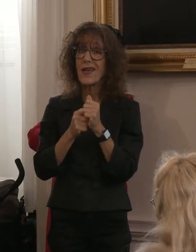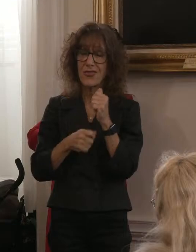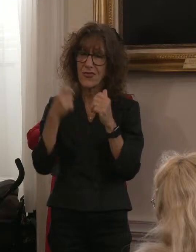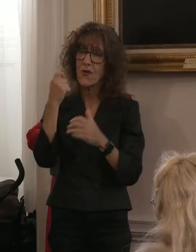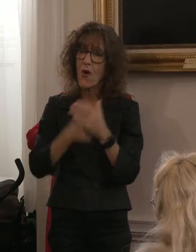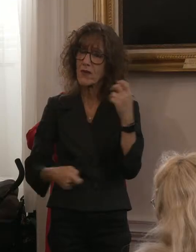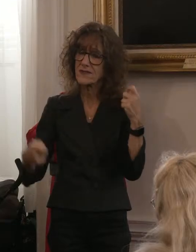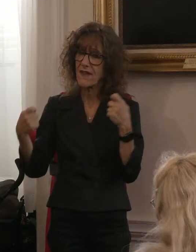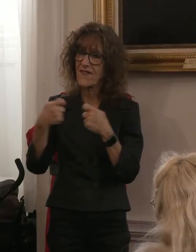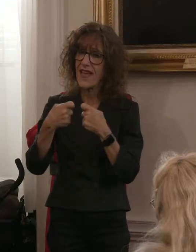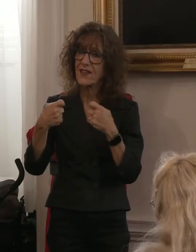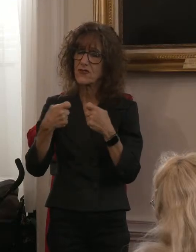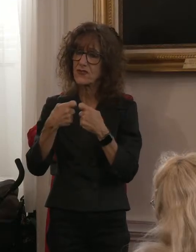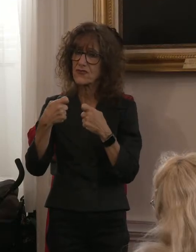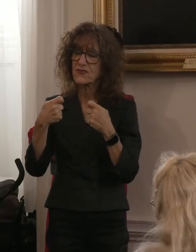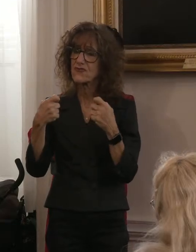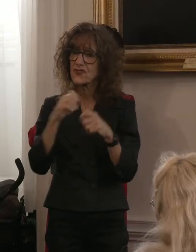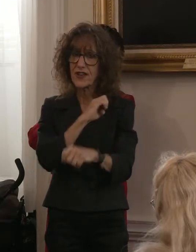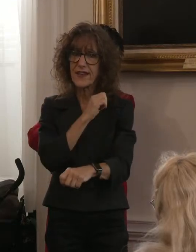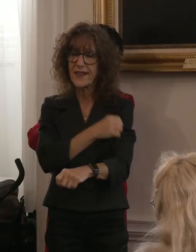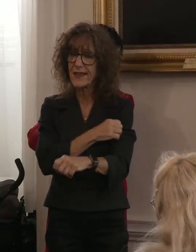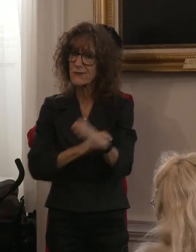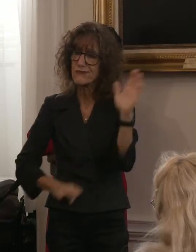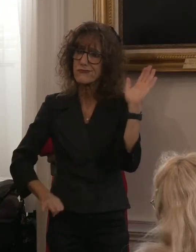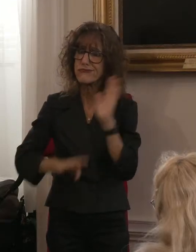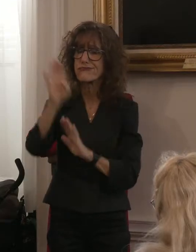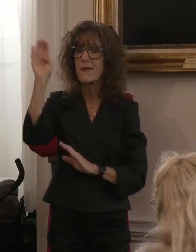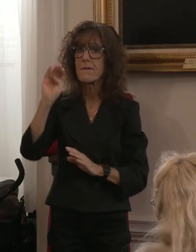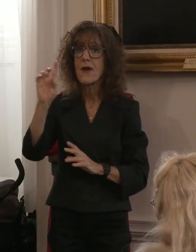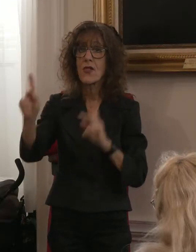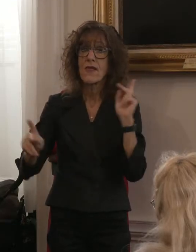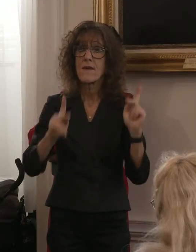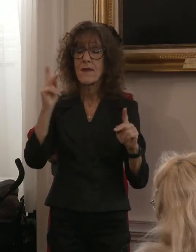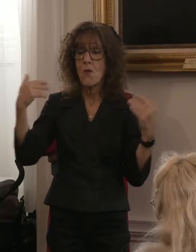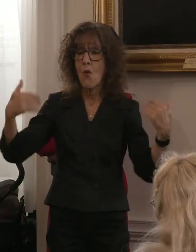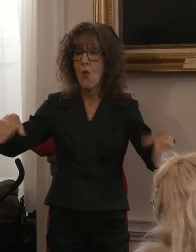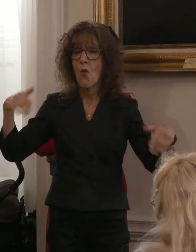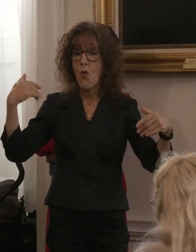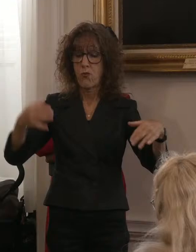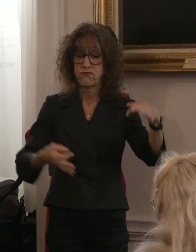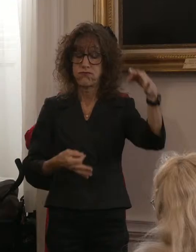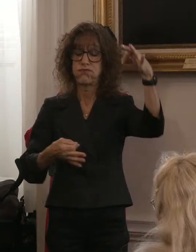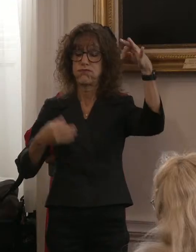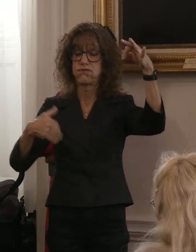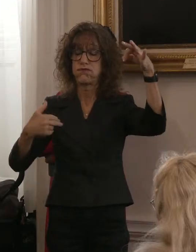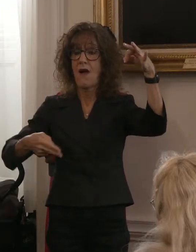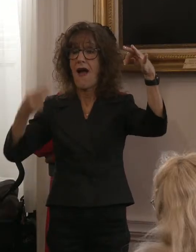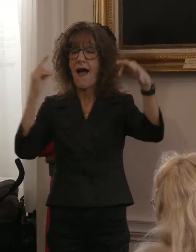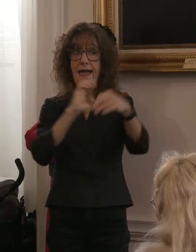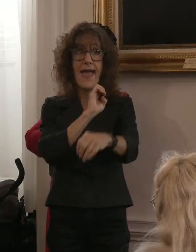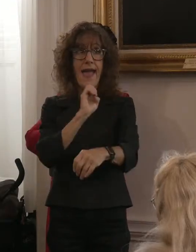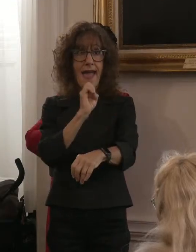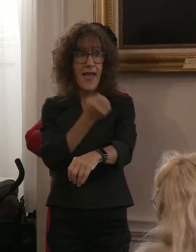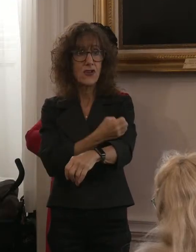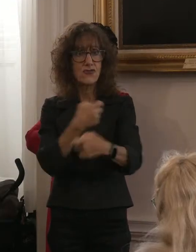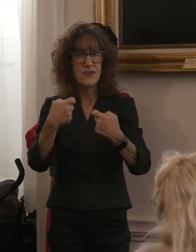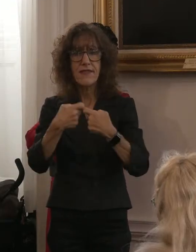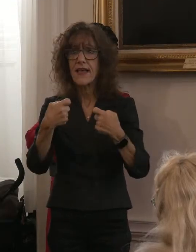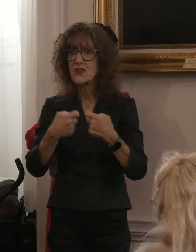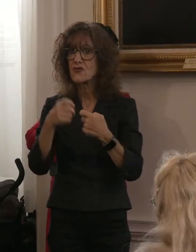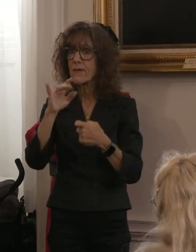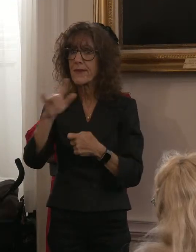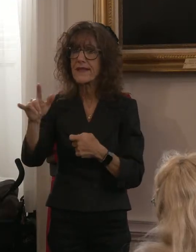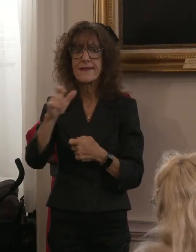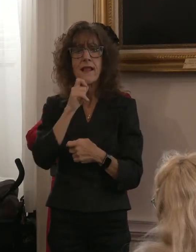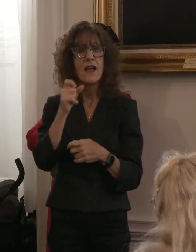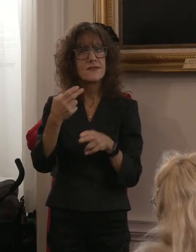energy. Marylanders at this winter received unacceptably high energy bills. This wasn't just a temporary spike, it was a